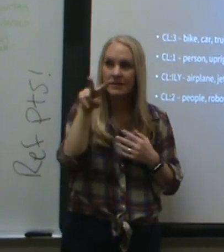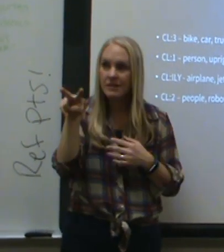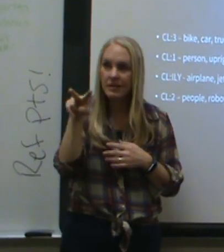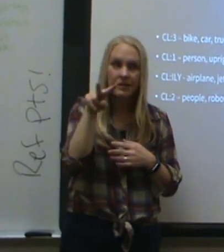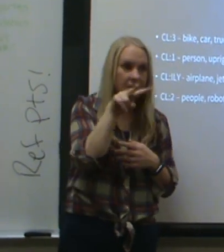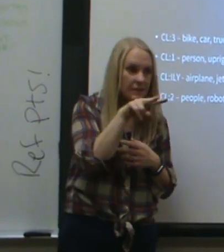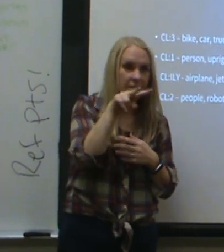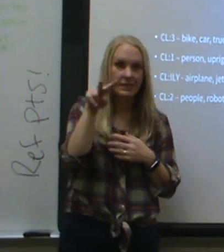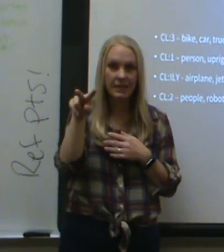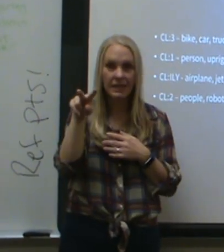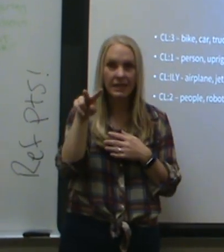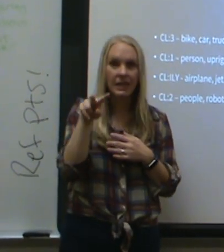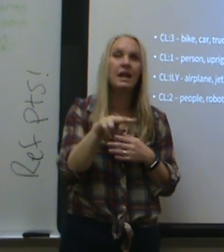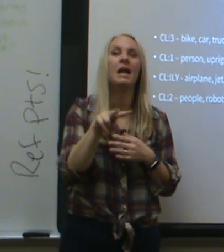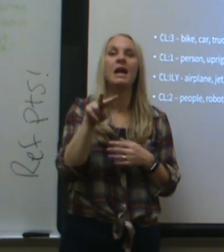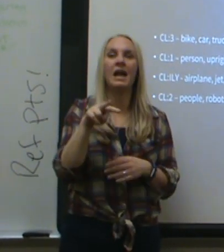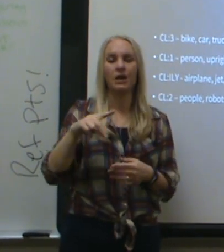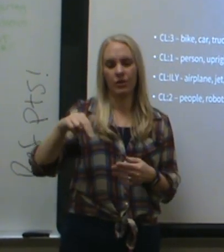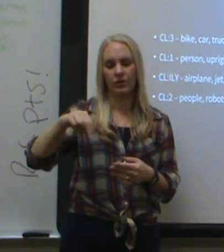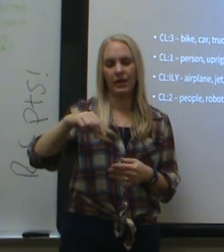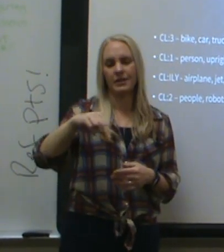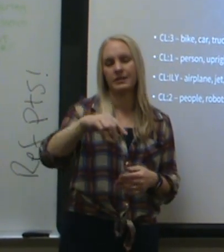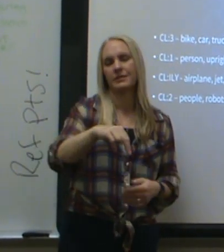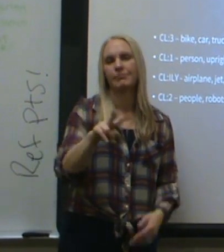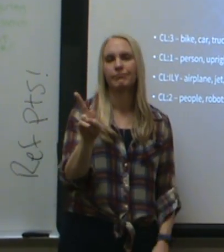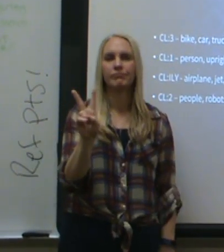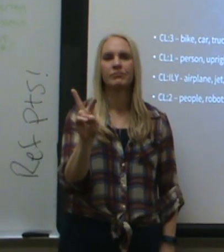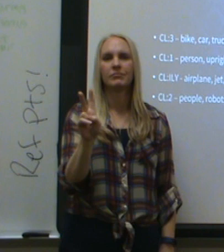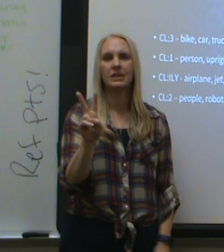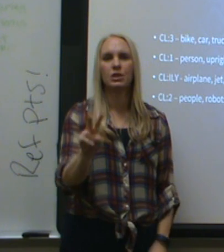eyes, see, and good for legs, the two.